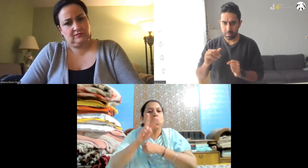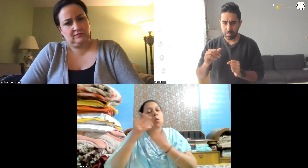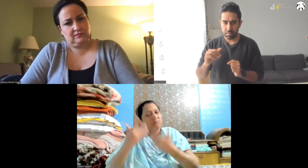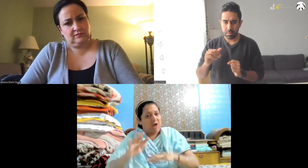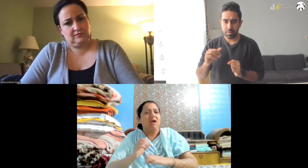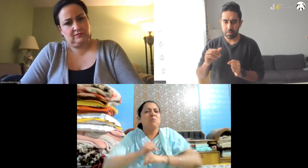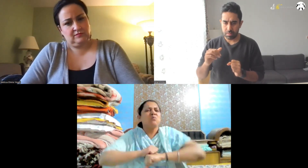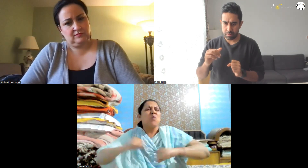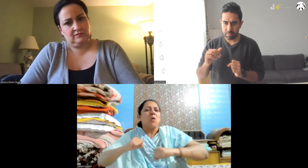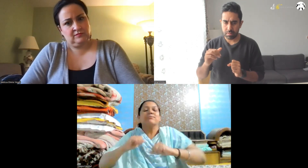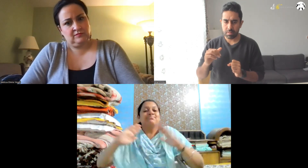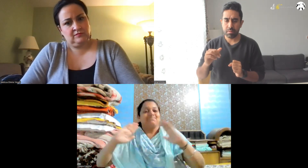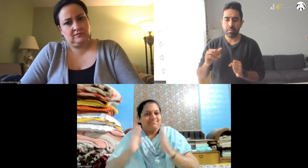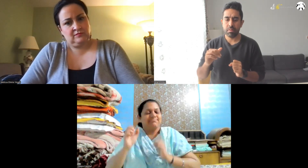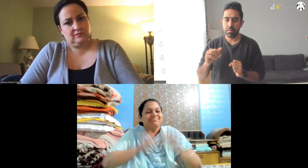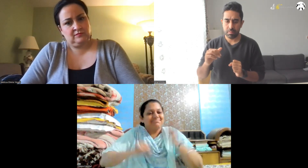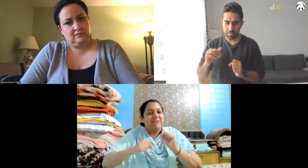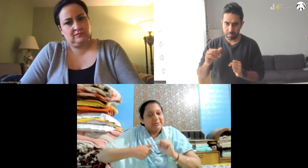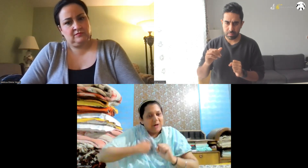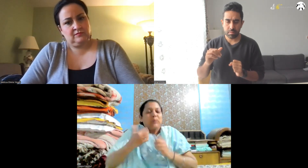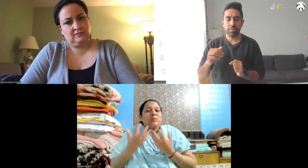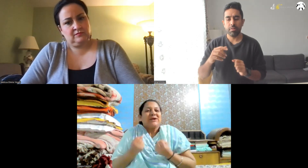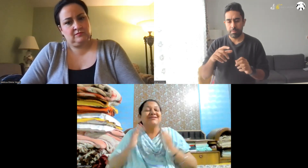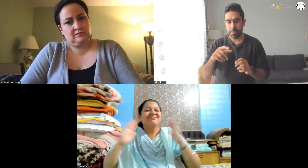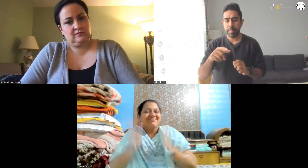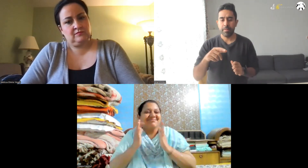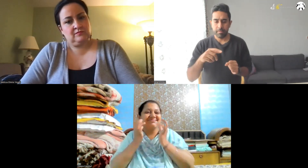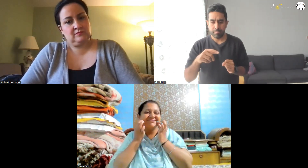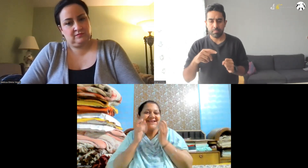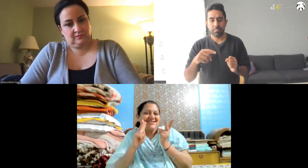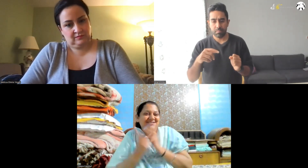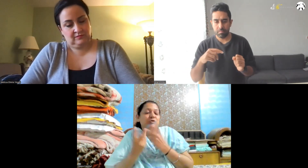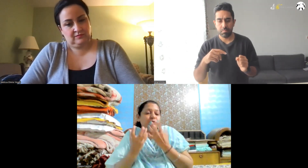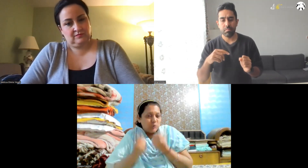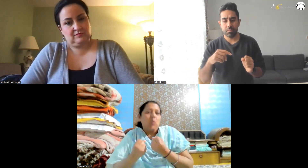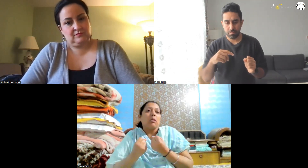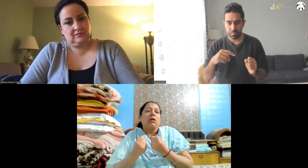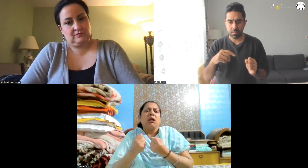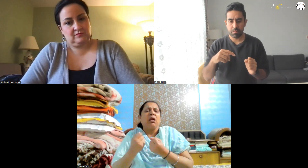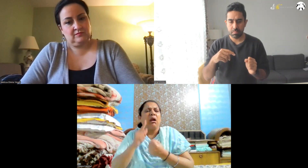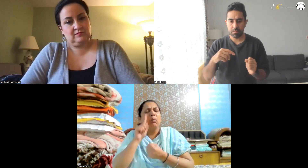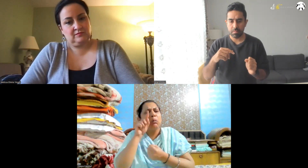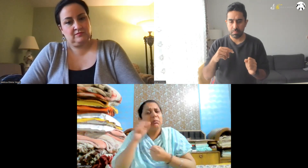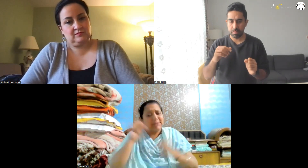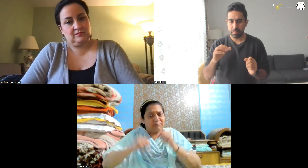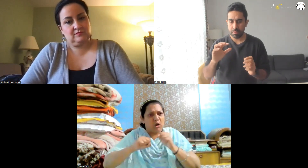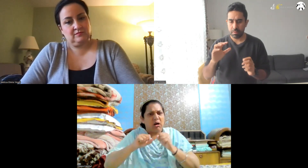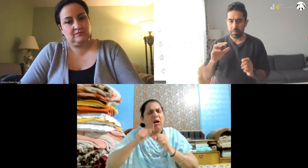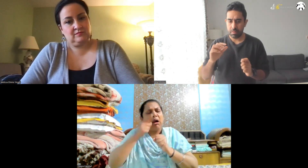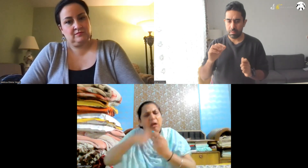doctor asked us to maintain our our size, or our weight, so that